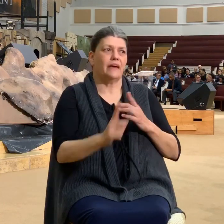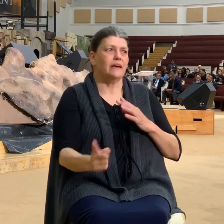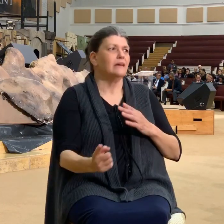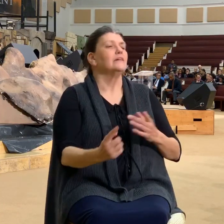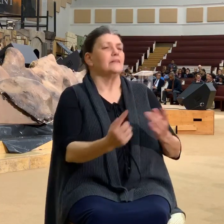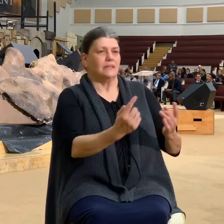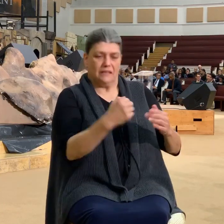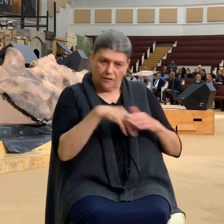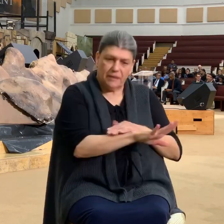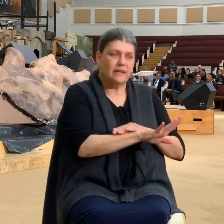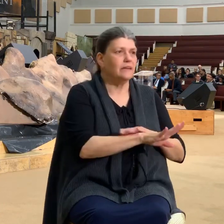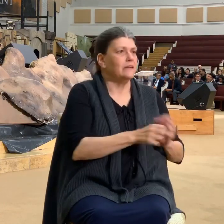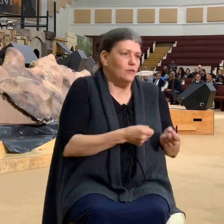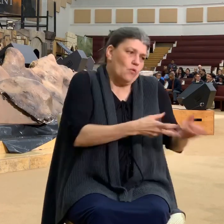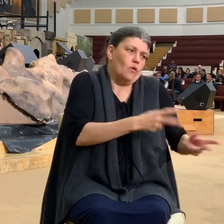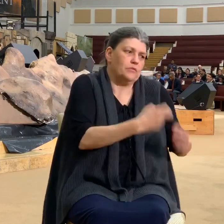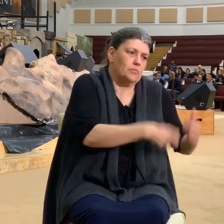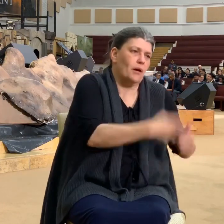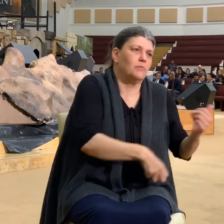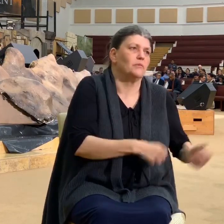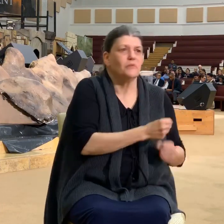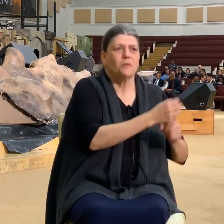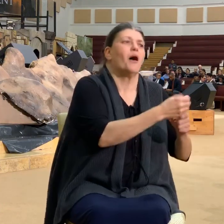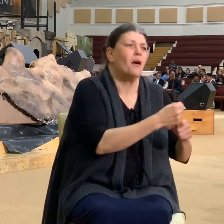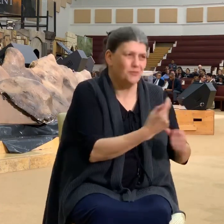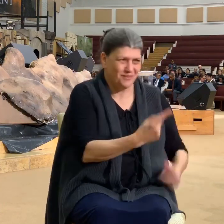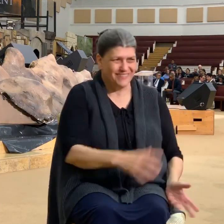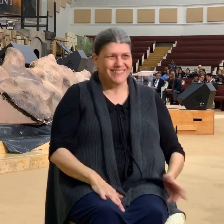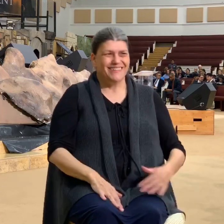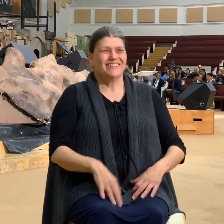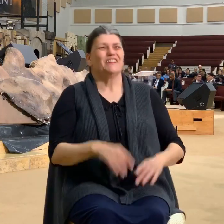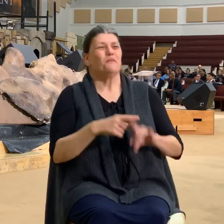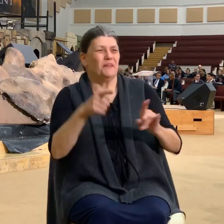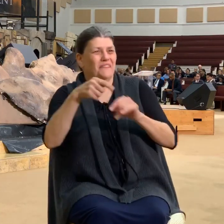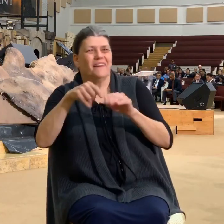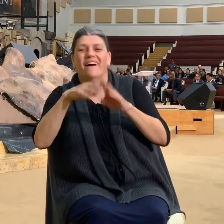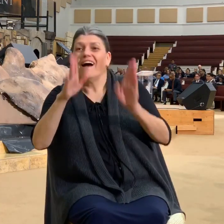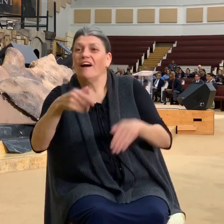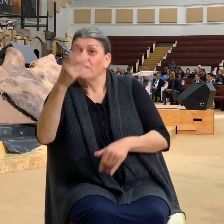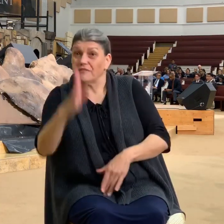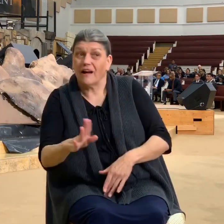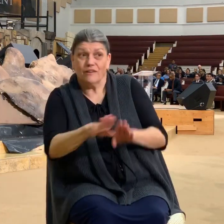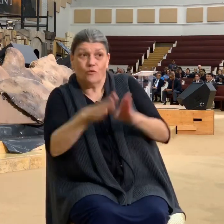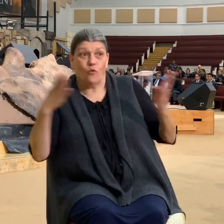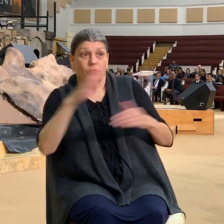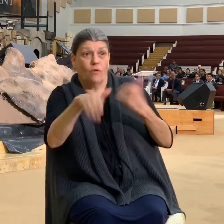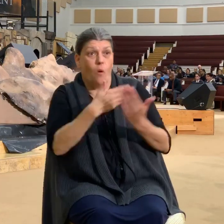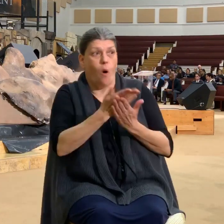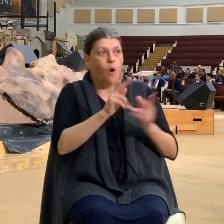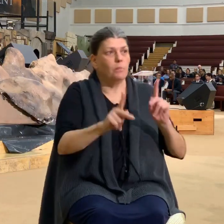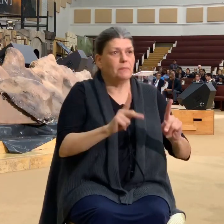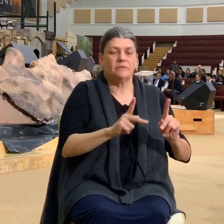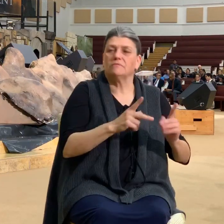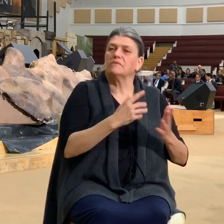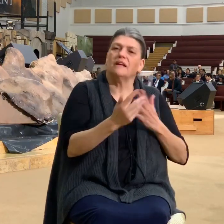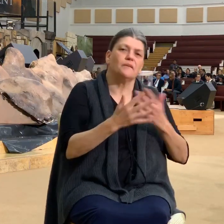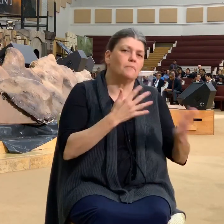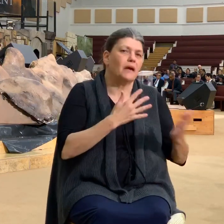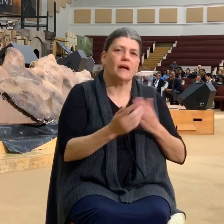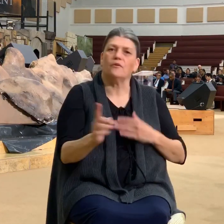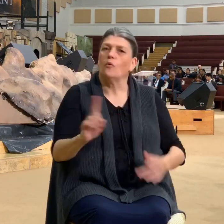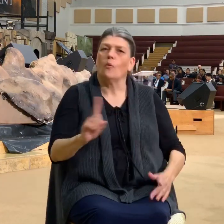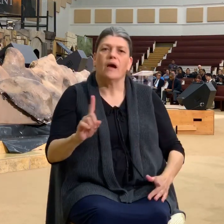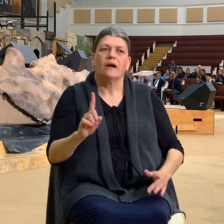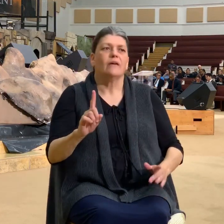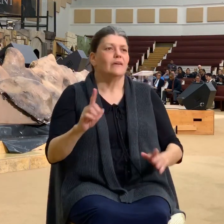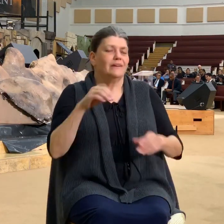cause a problem within the body. And so the house of God is open to all people, no matter where they are in